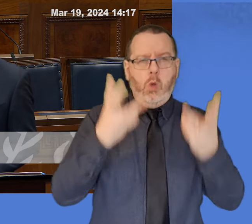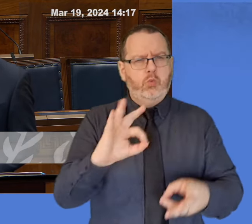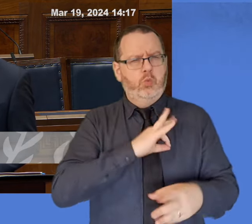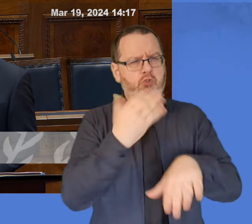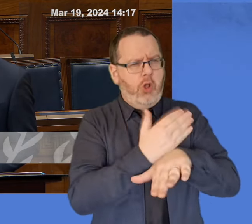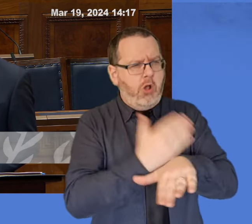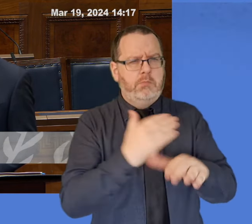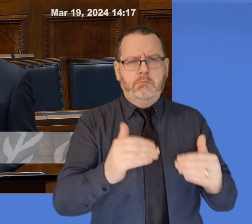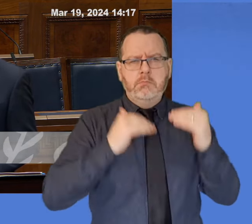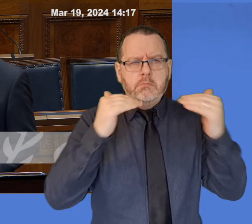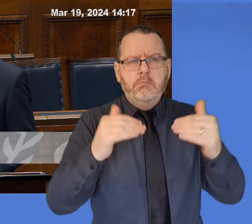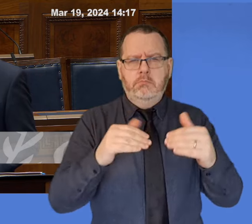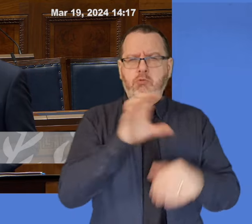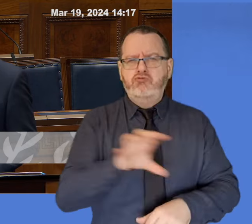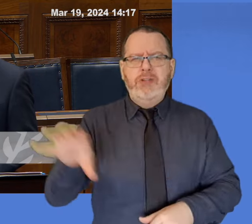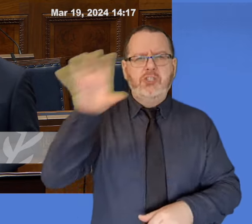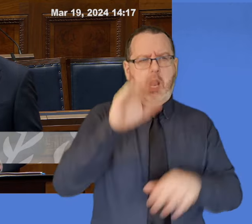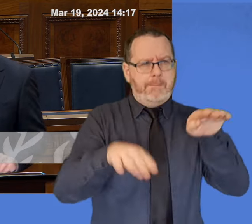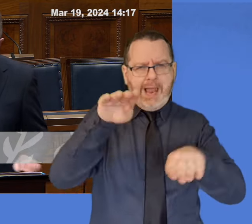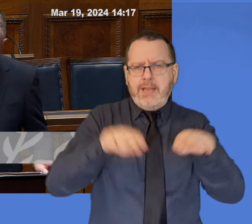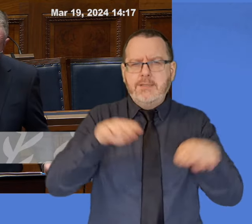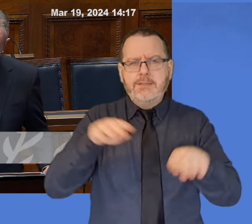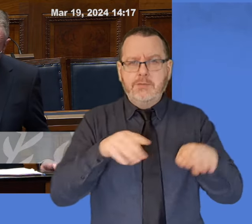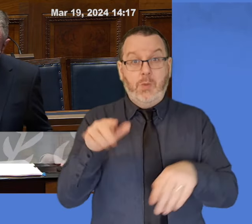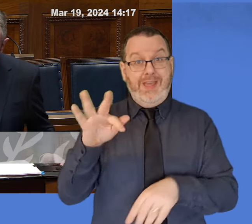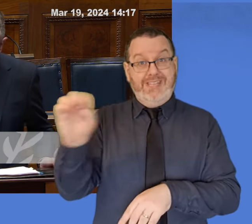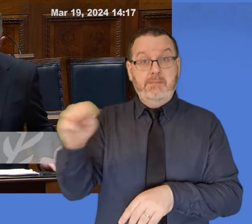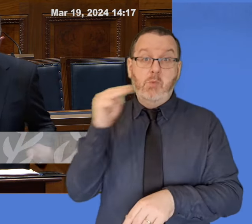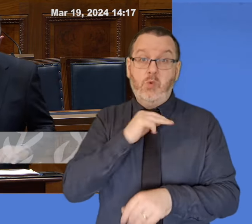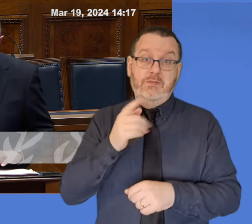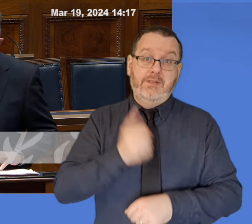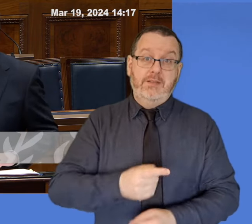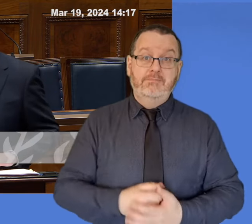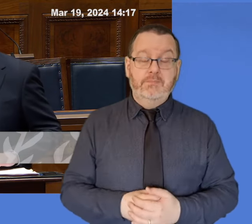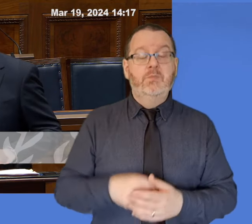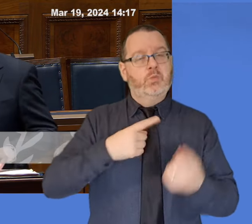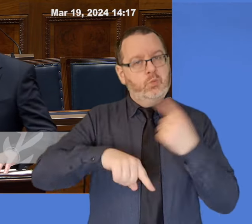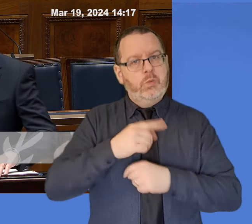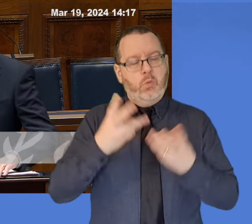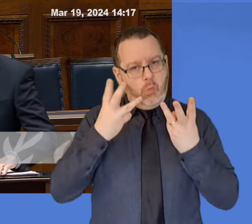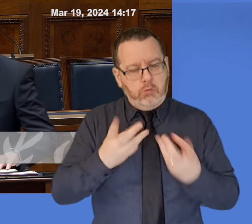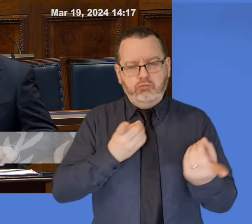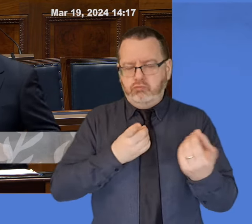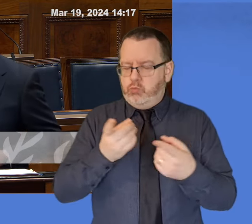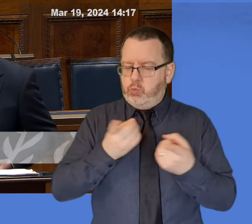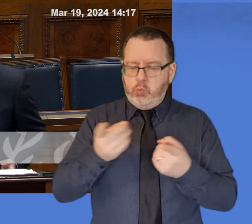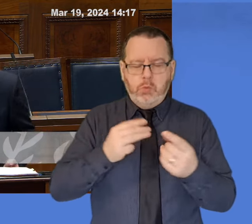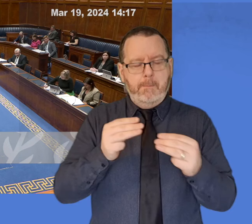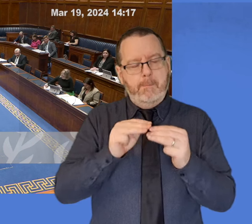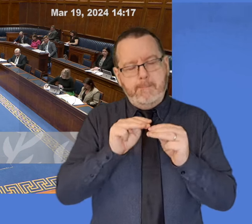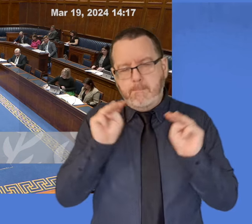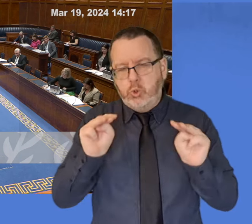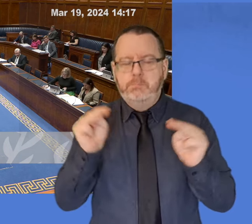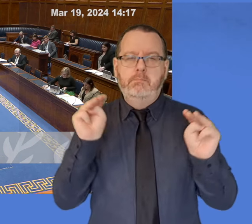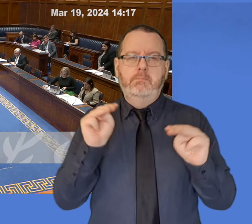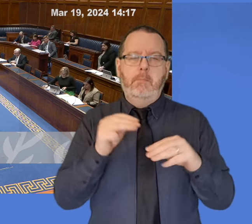about regional balance, and these things will all contribute to that. So we will be intent on looking to do as much as we can in that area in the time ahead. Deirdre Hargey.